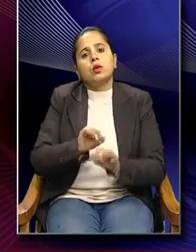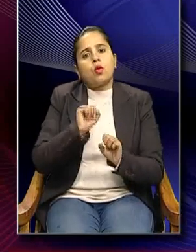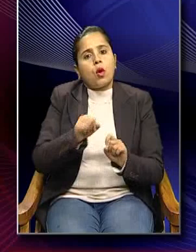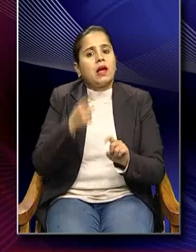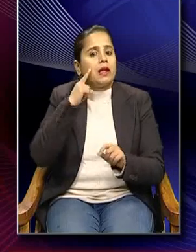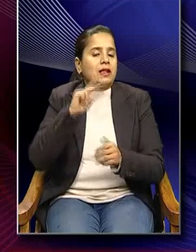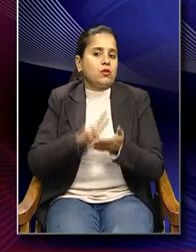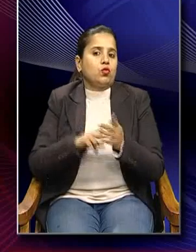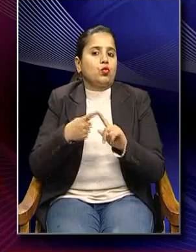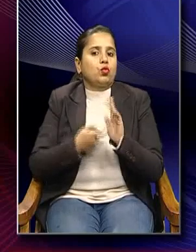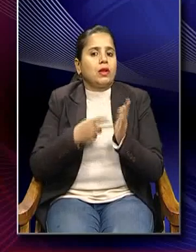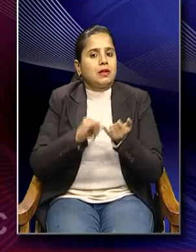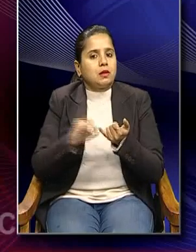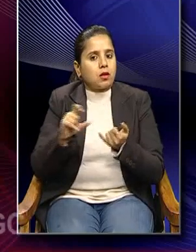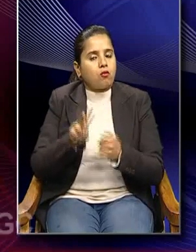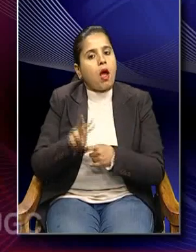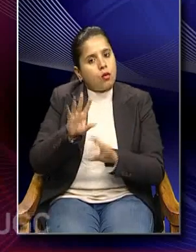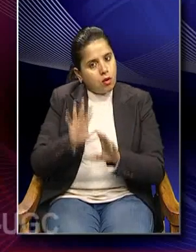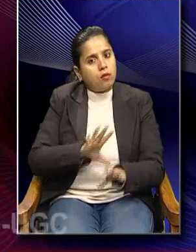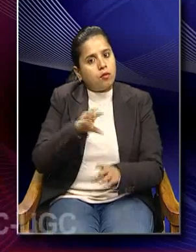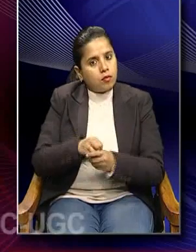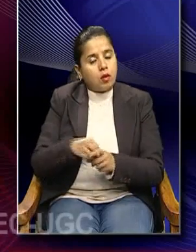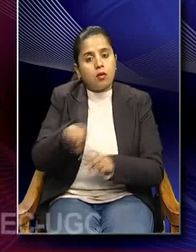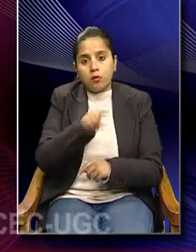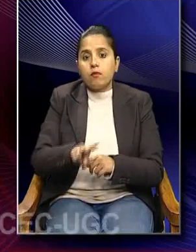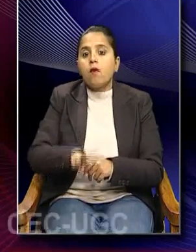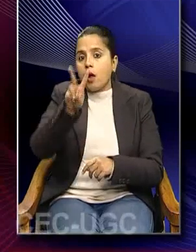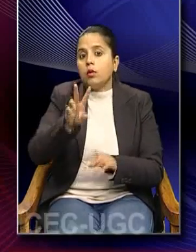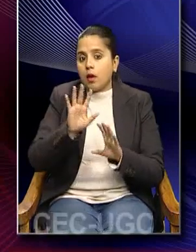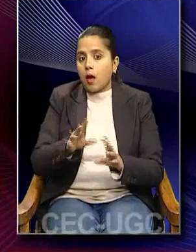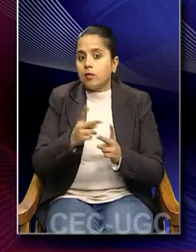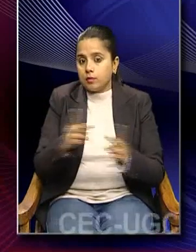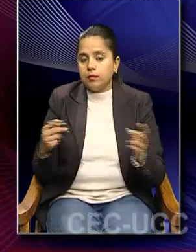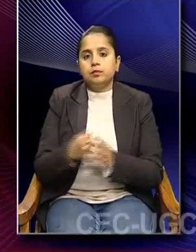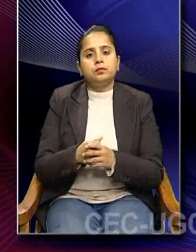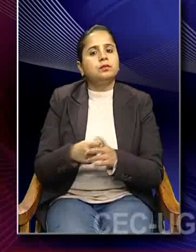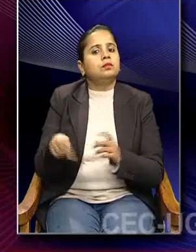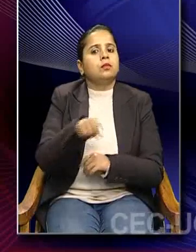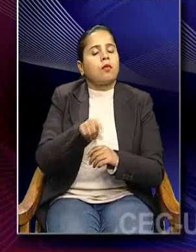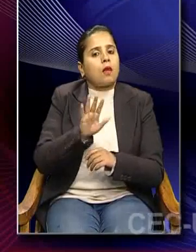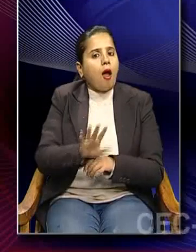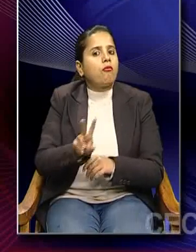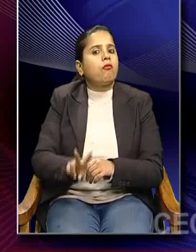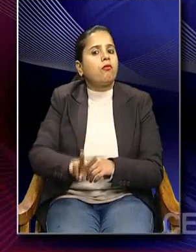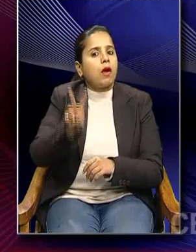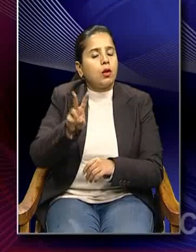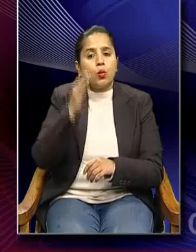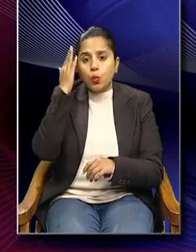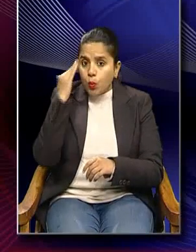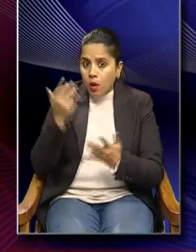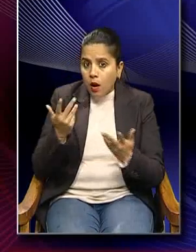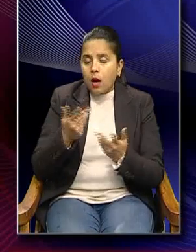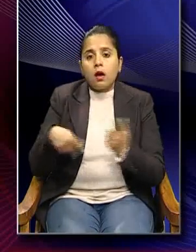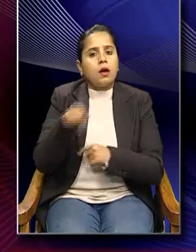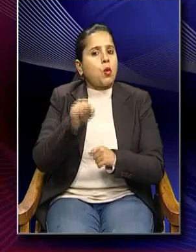intrinsic value and it is intrinsically valuable. So it has a value because of